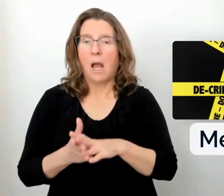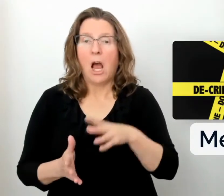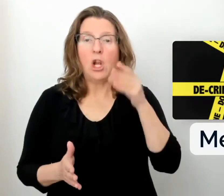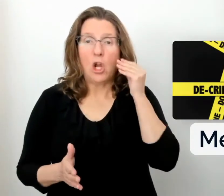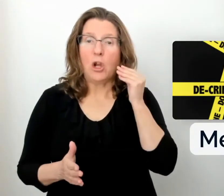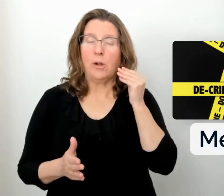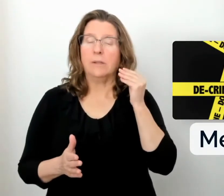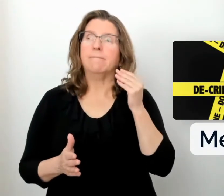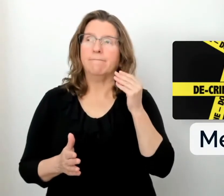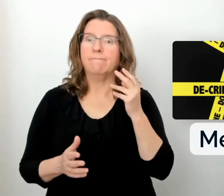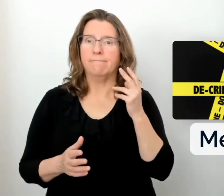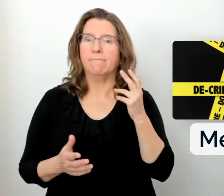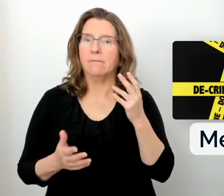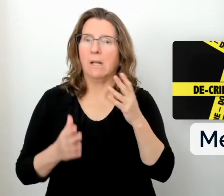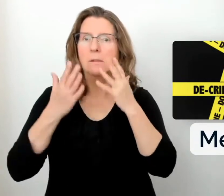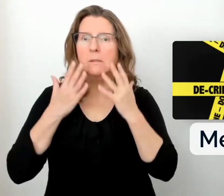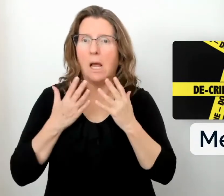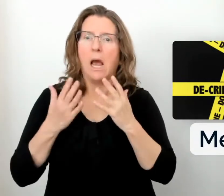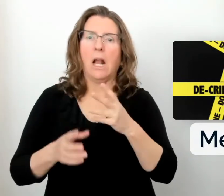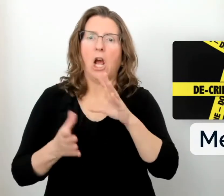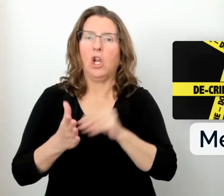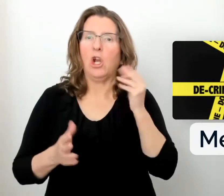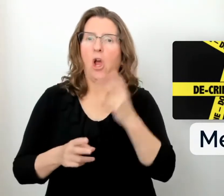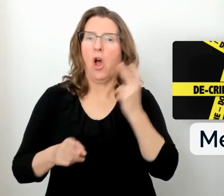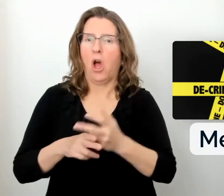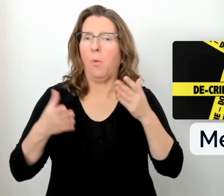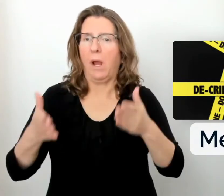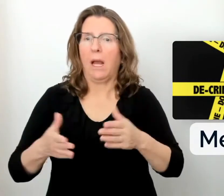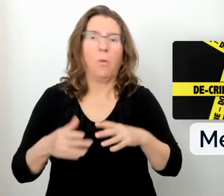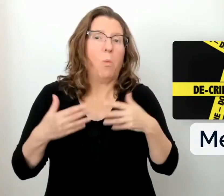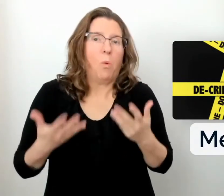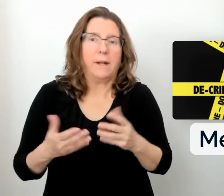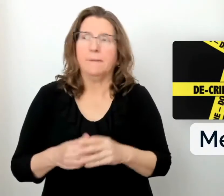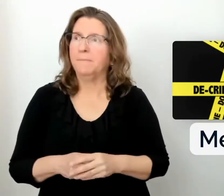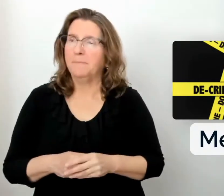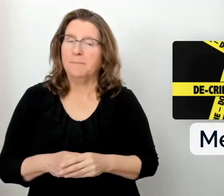I can attest to that. I have had to face that narrative.